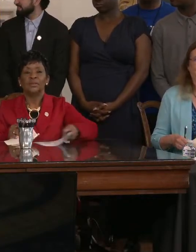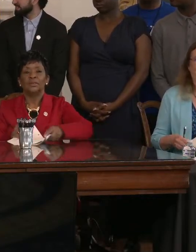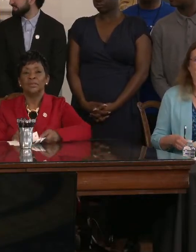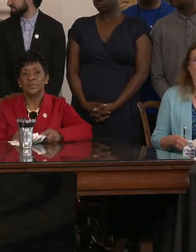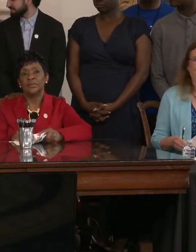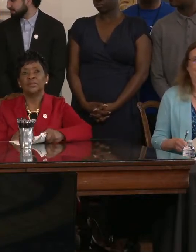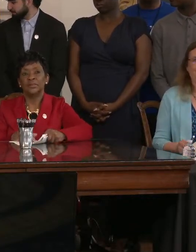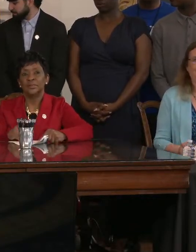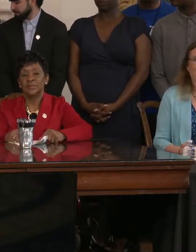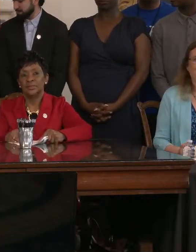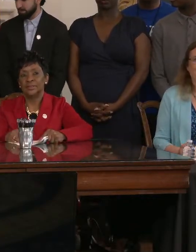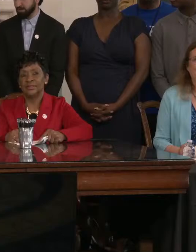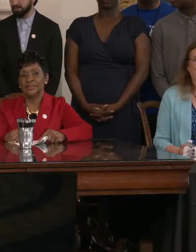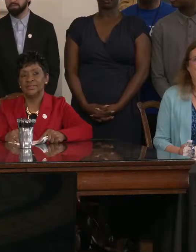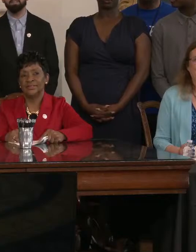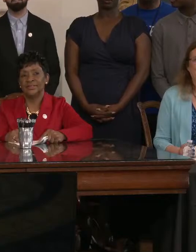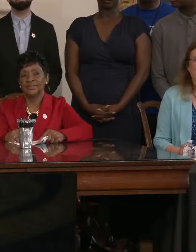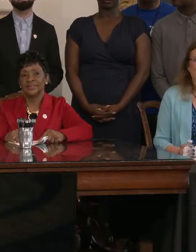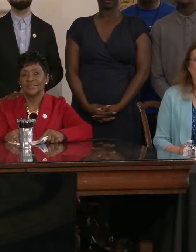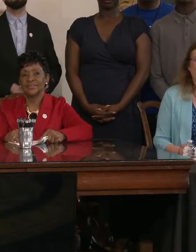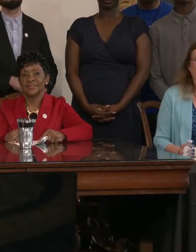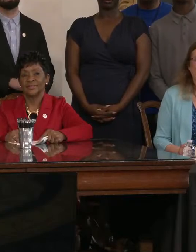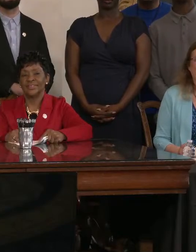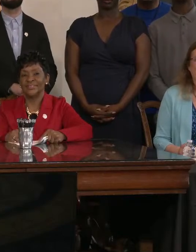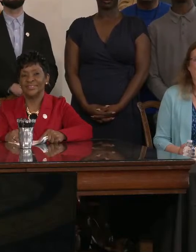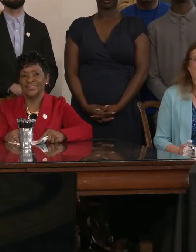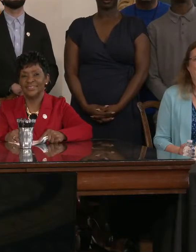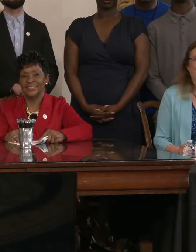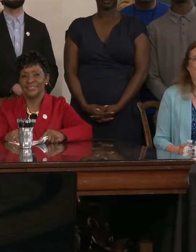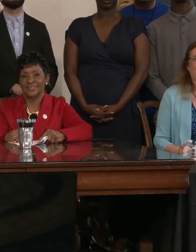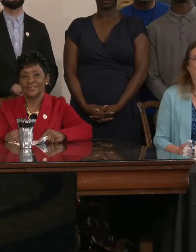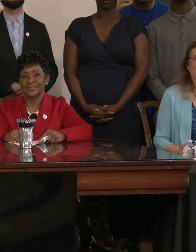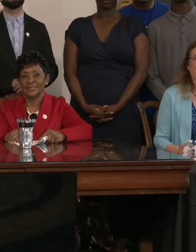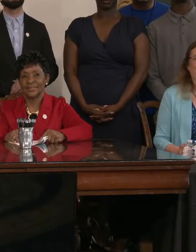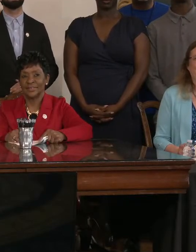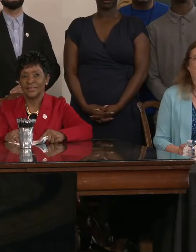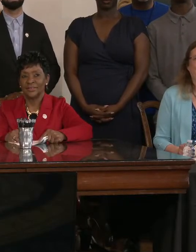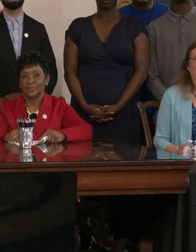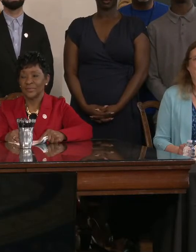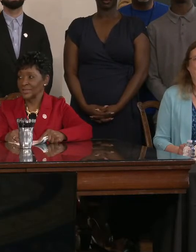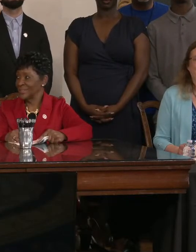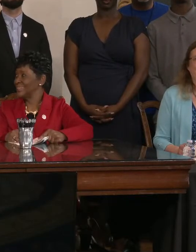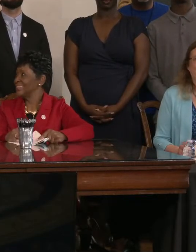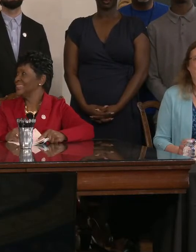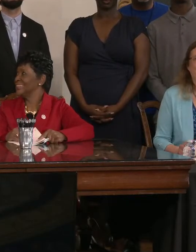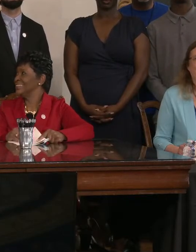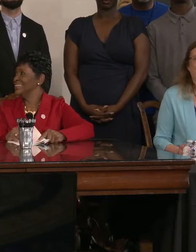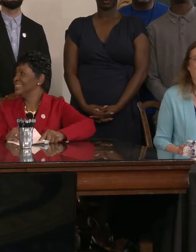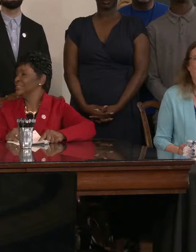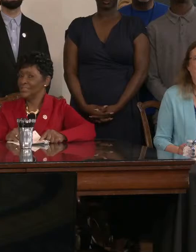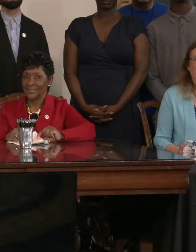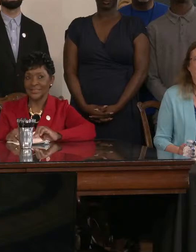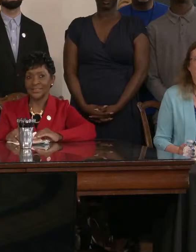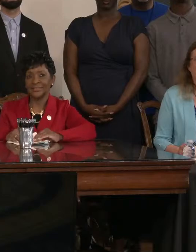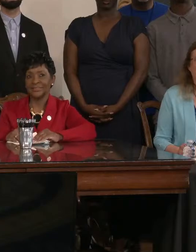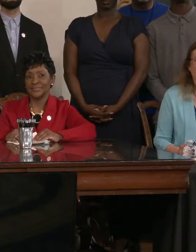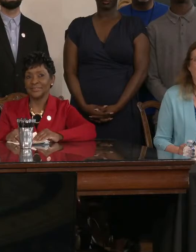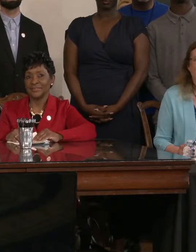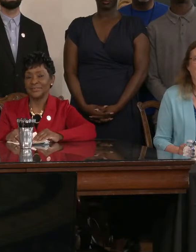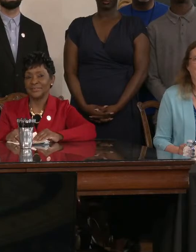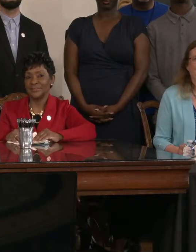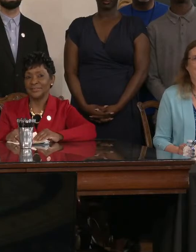House Bill 1253. Look at me right here. Up here. Thank you very much. Right here, please, and thank